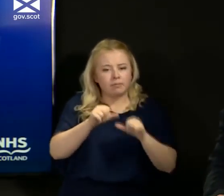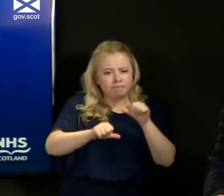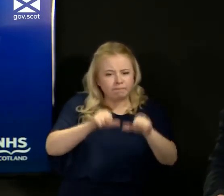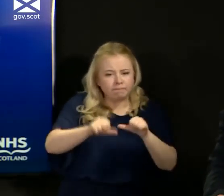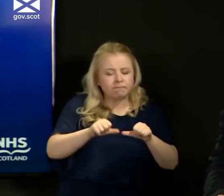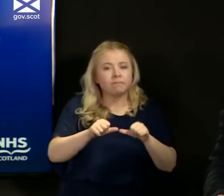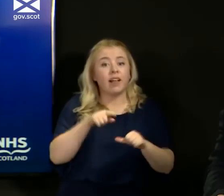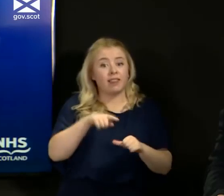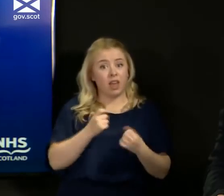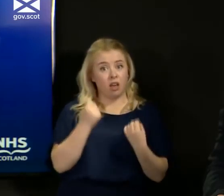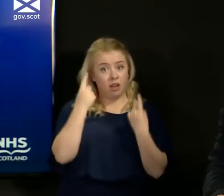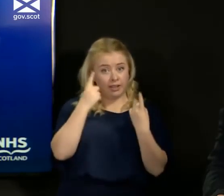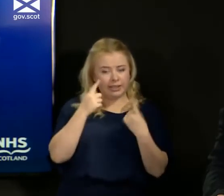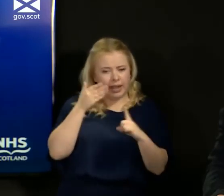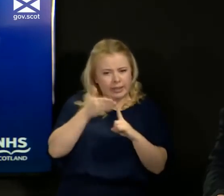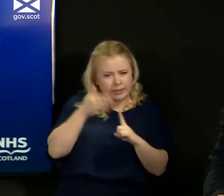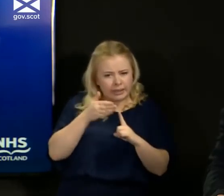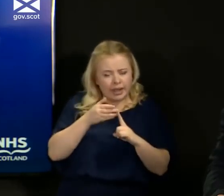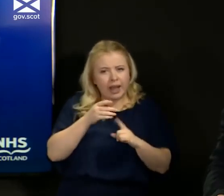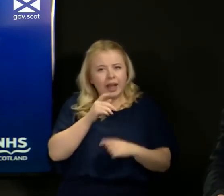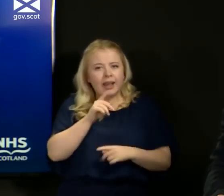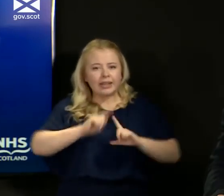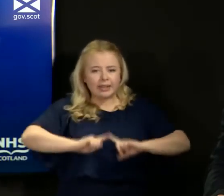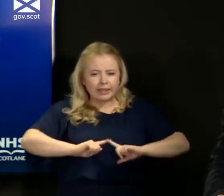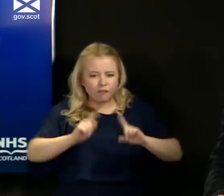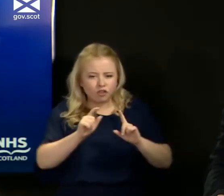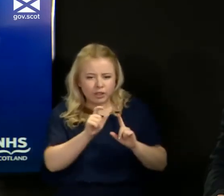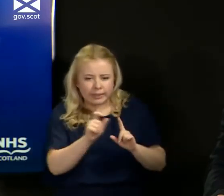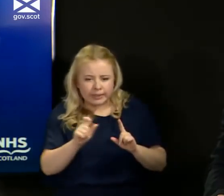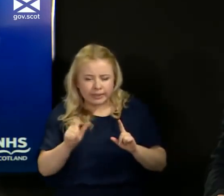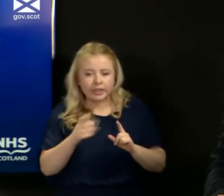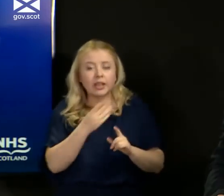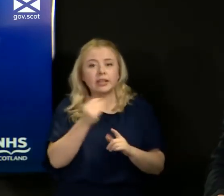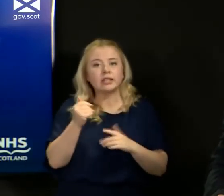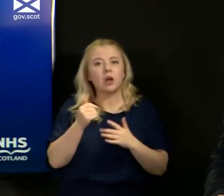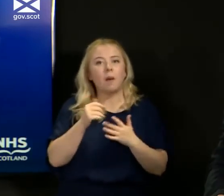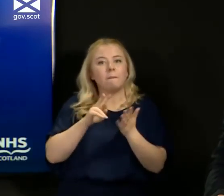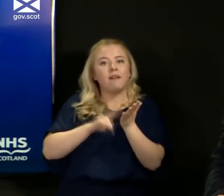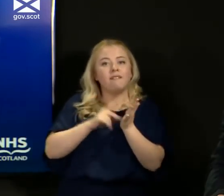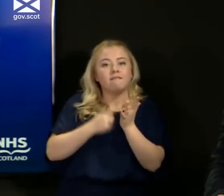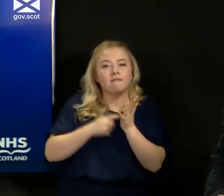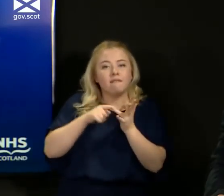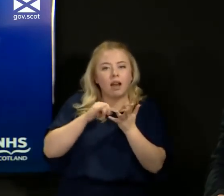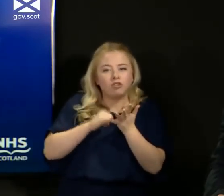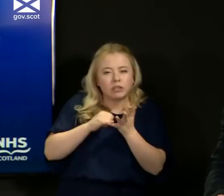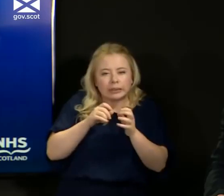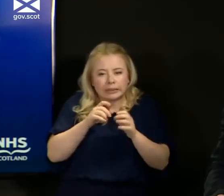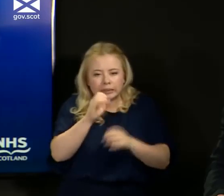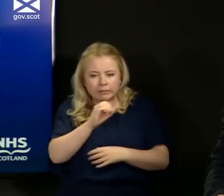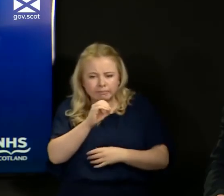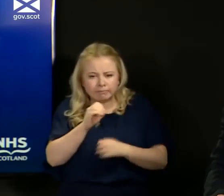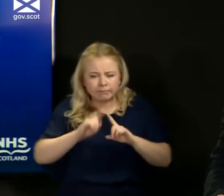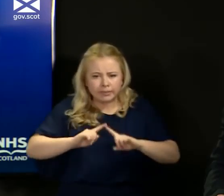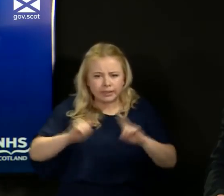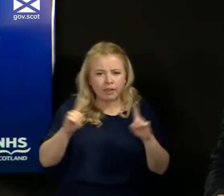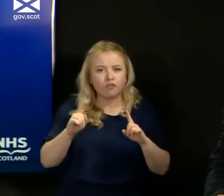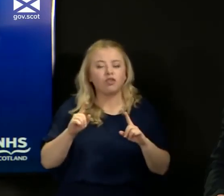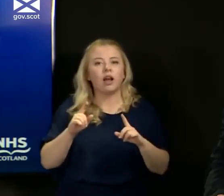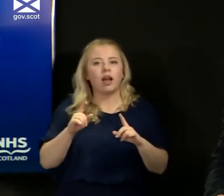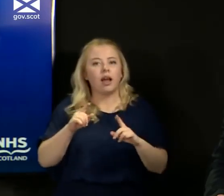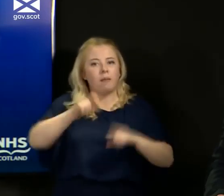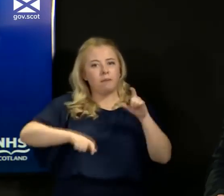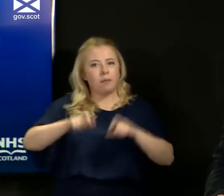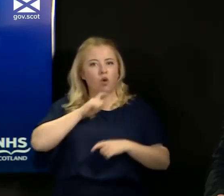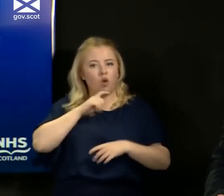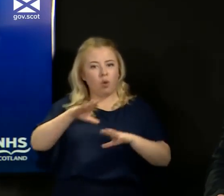is able to identify the very subtle molecular differences between different viral isolates from people who have been infected. This allows scientists